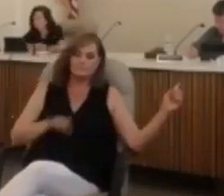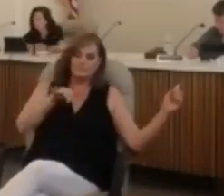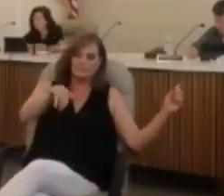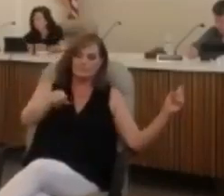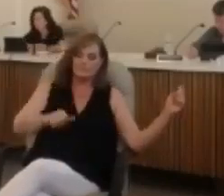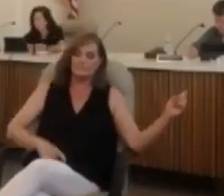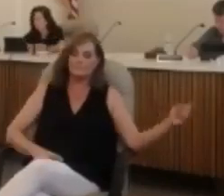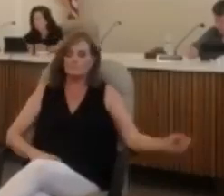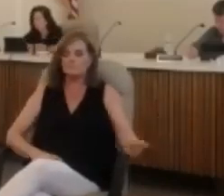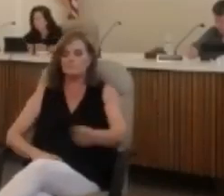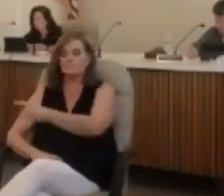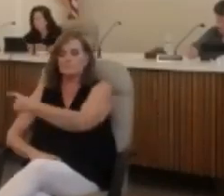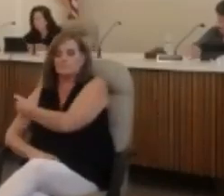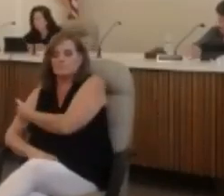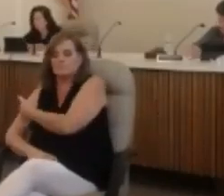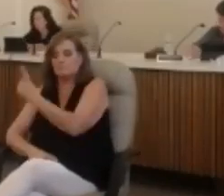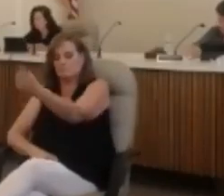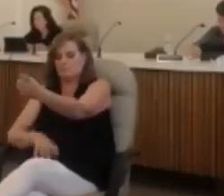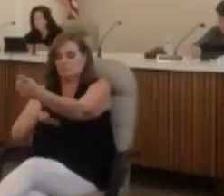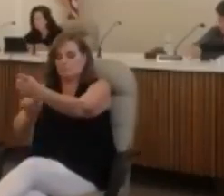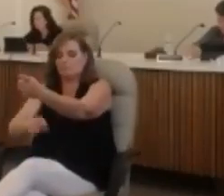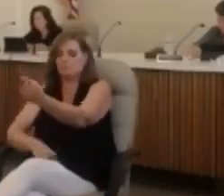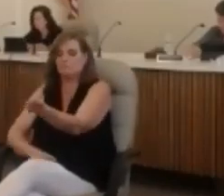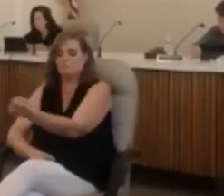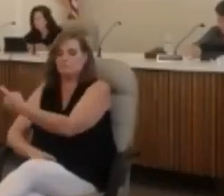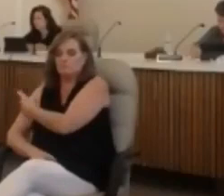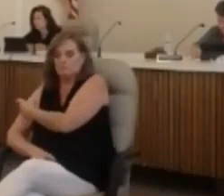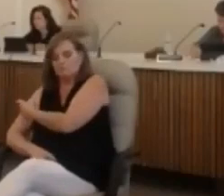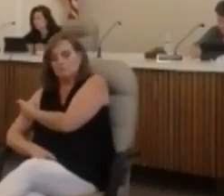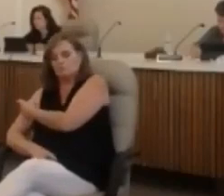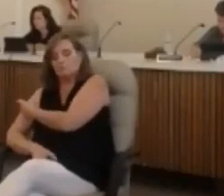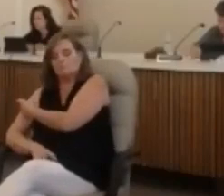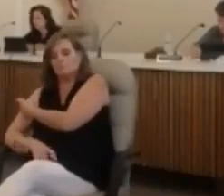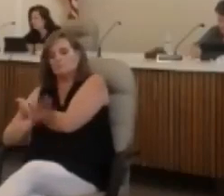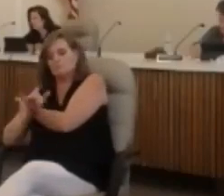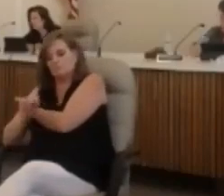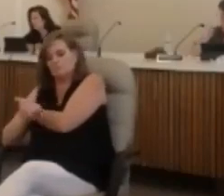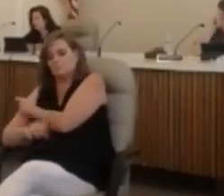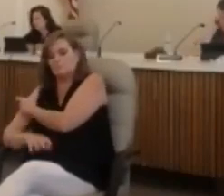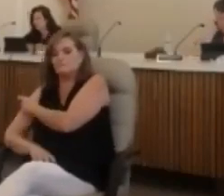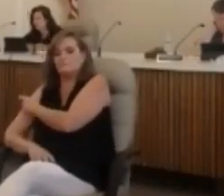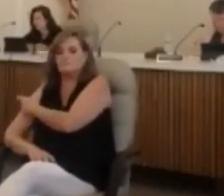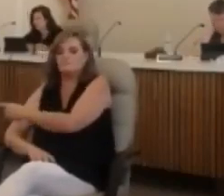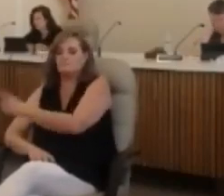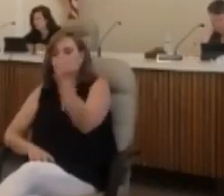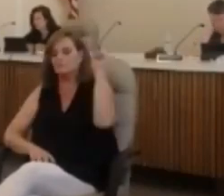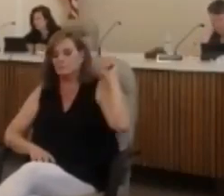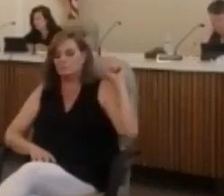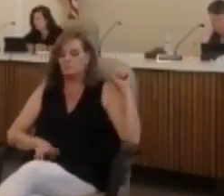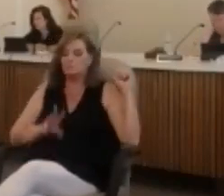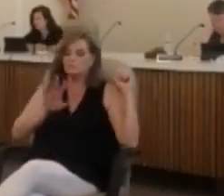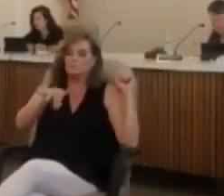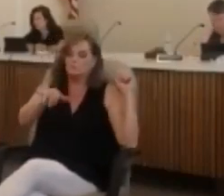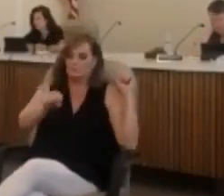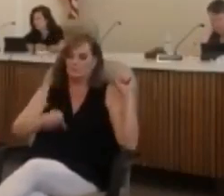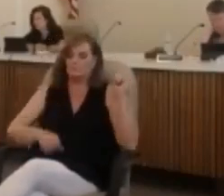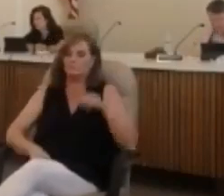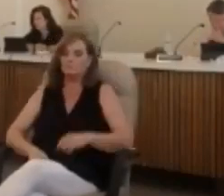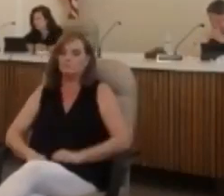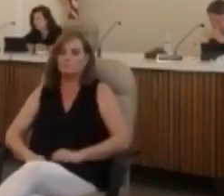Aye. Councilmember Safranek, Aye. Councilmember Bolsner, Aye. Supervisor Schultz.